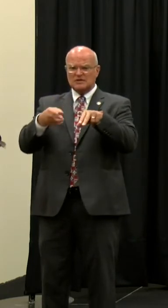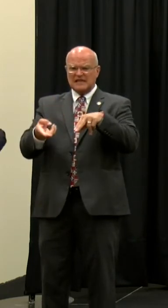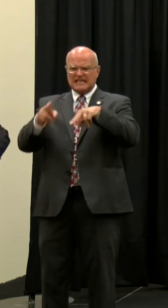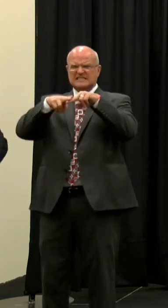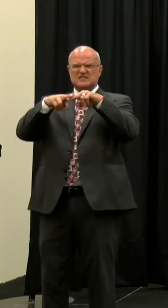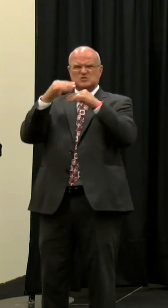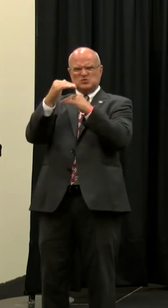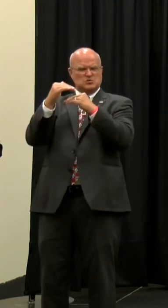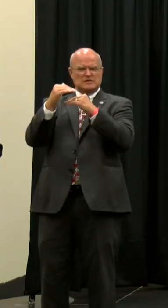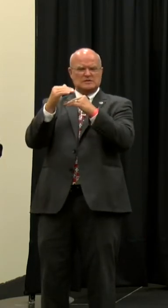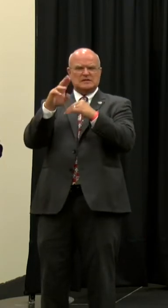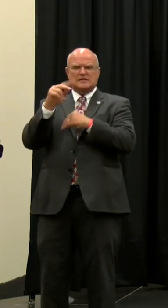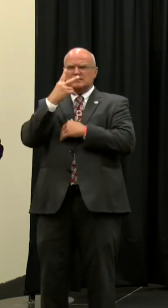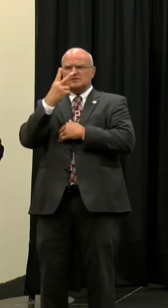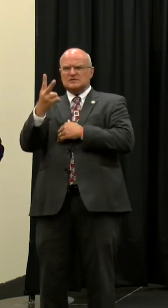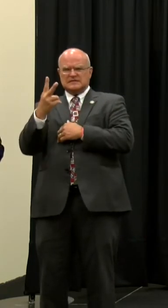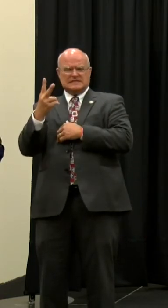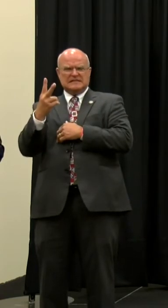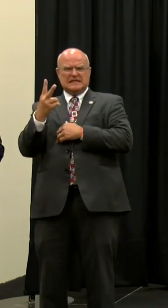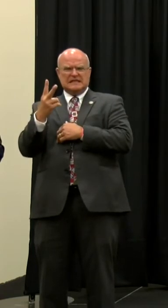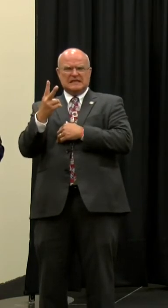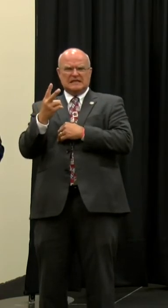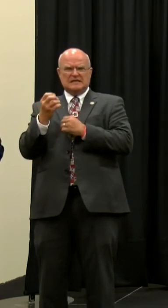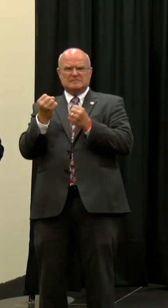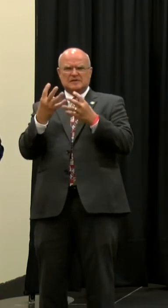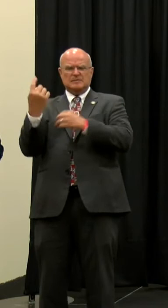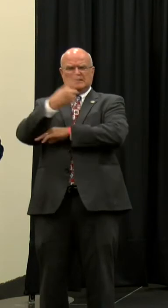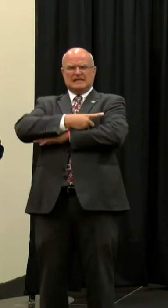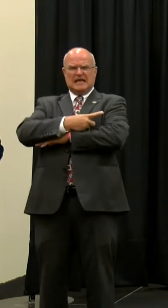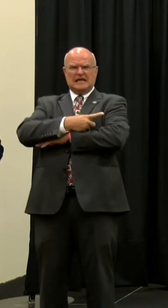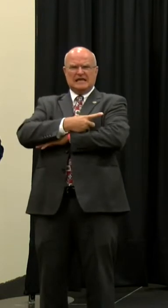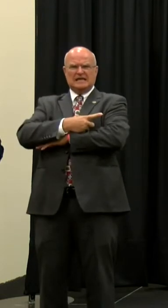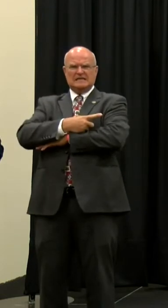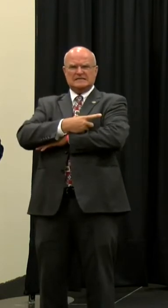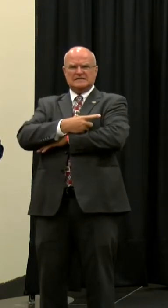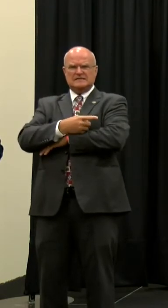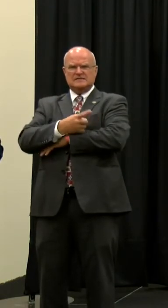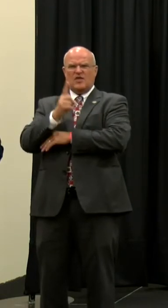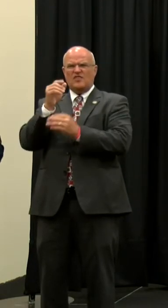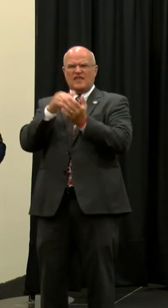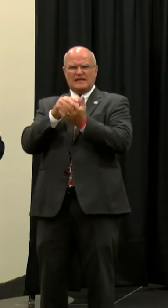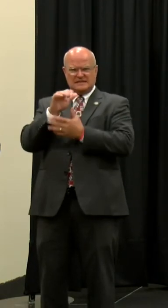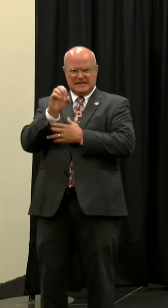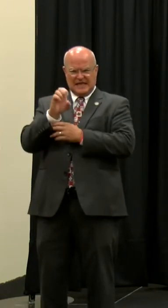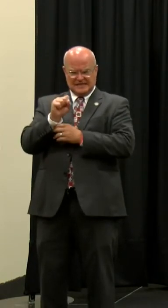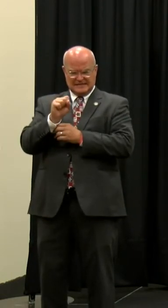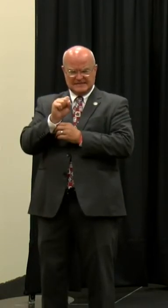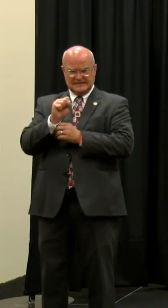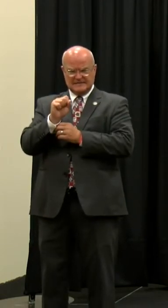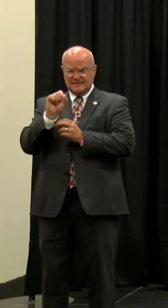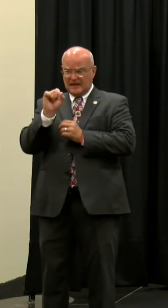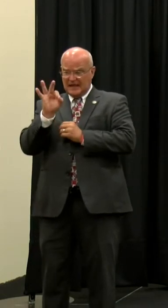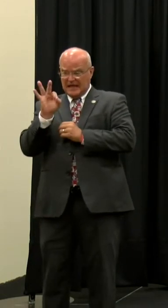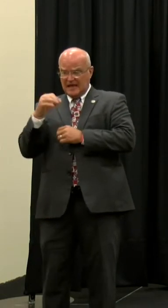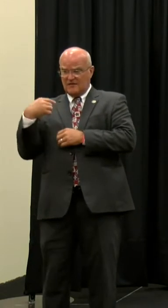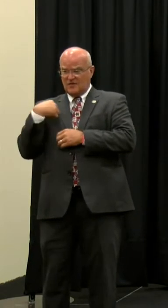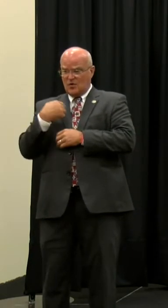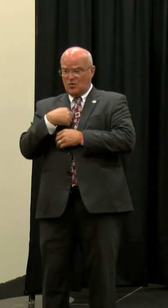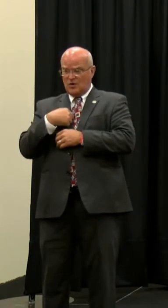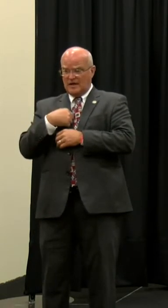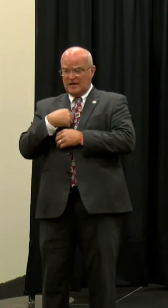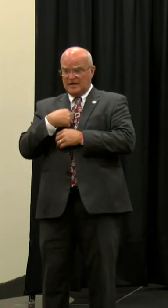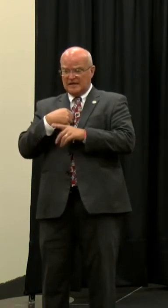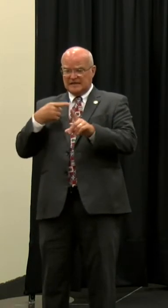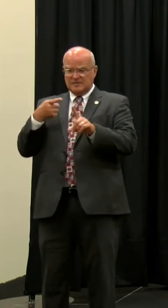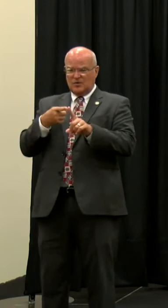restrictions unless we started seeing multiple days in a row of 1,000 cases. If we are getting to a